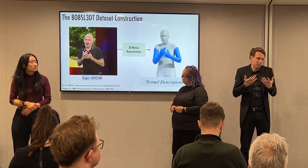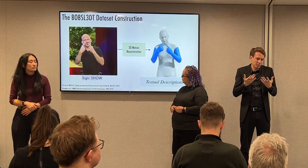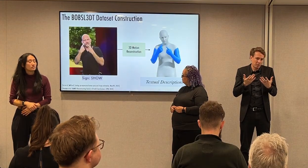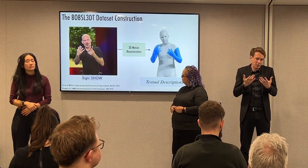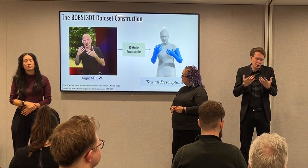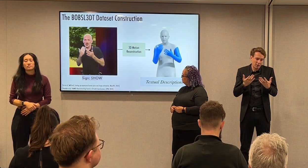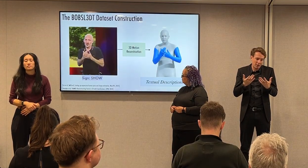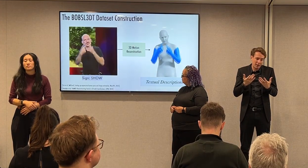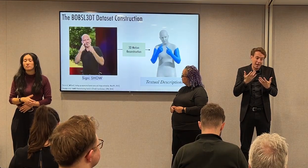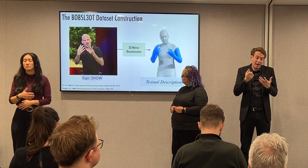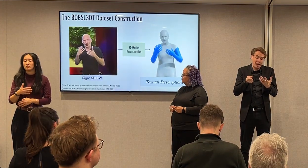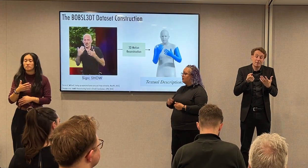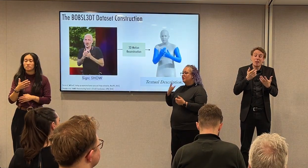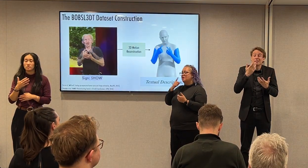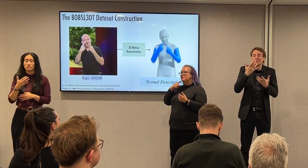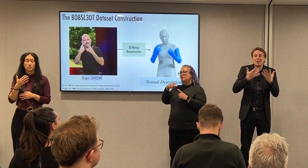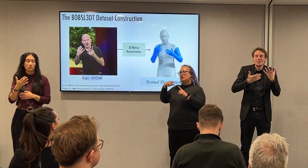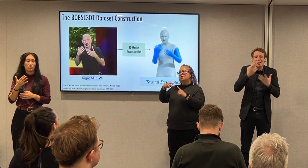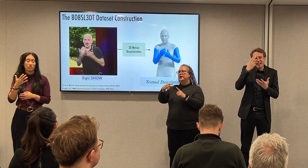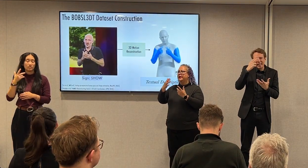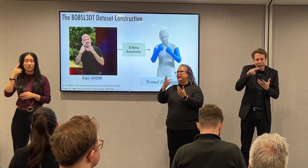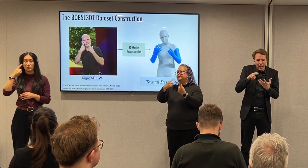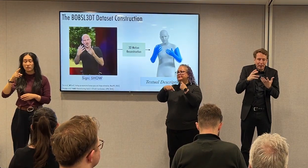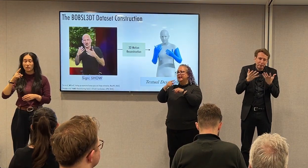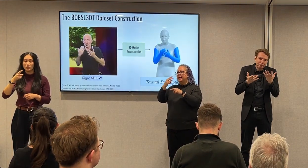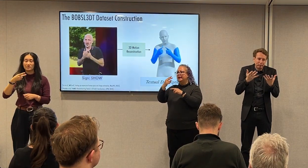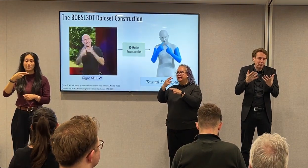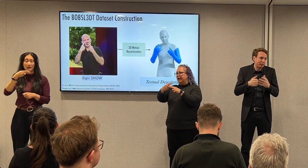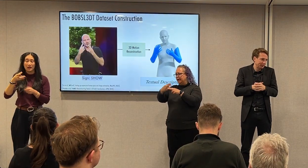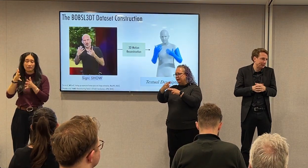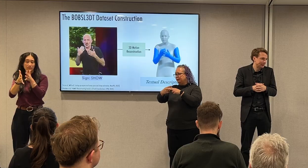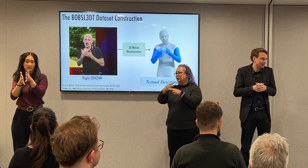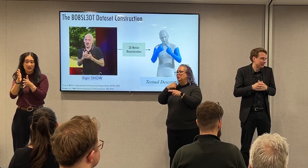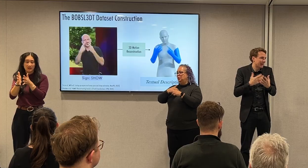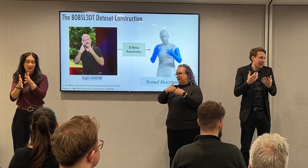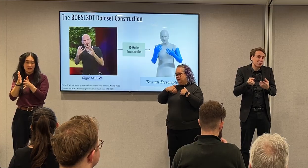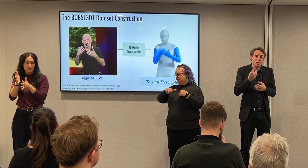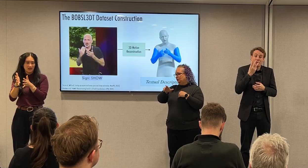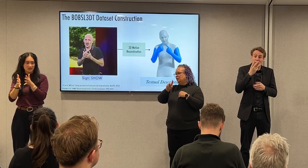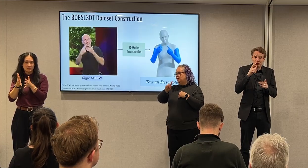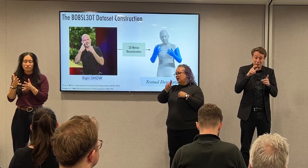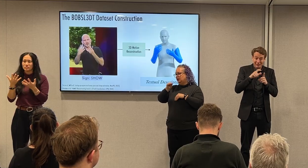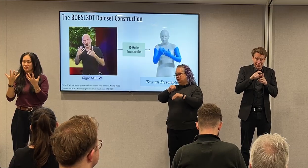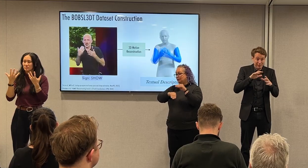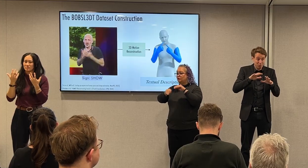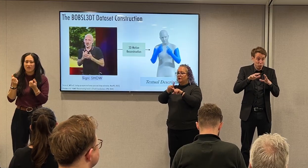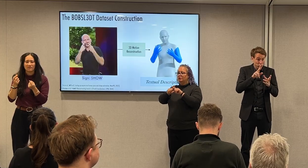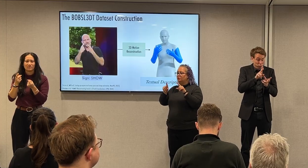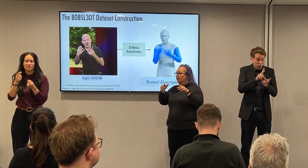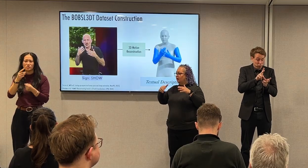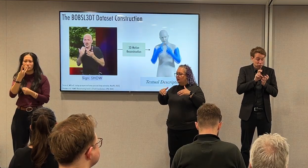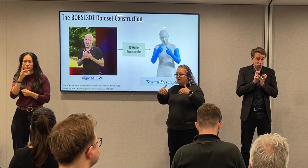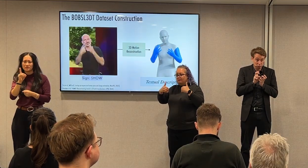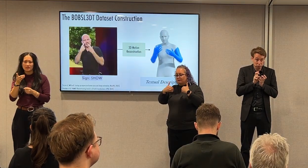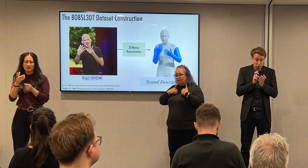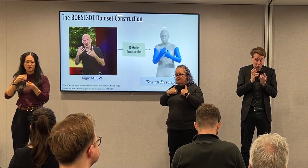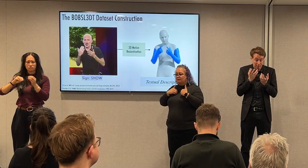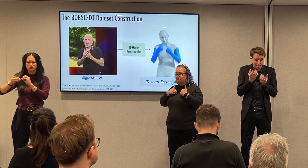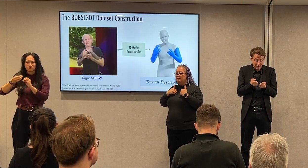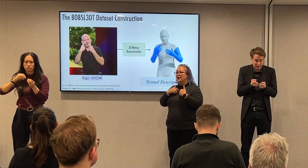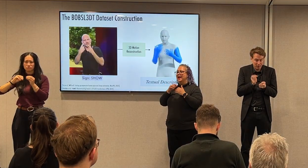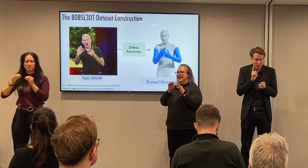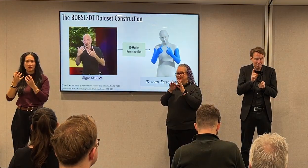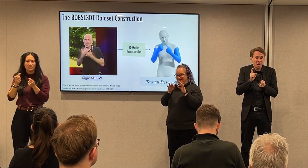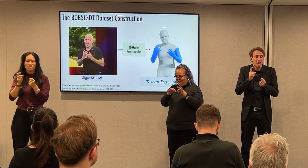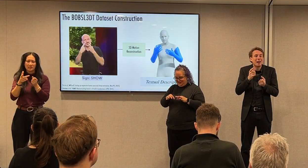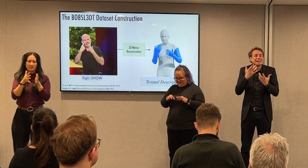for like a given sign name, we have a 3D motion, but we still don't have an actual textual